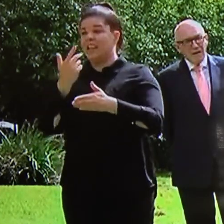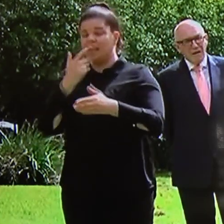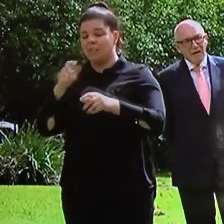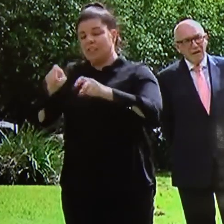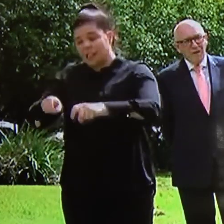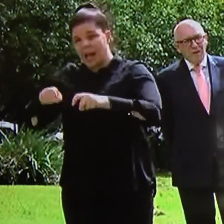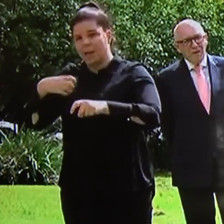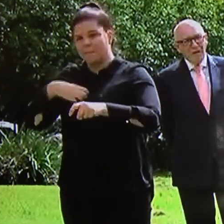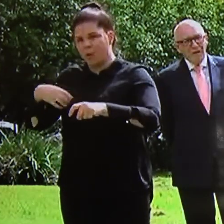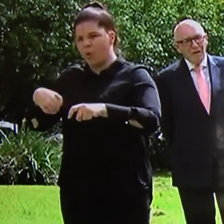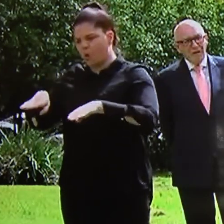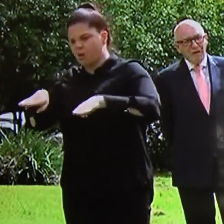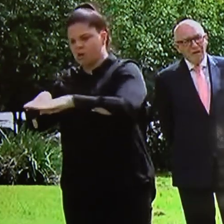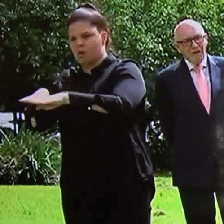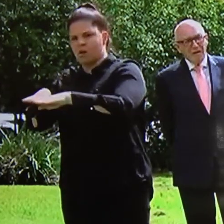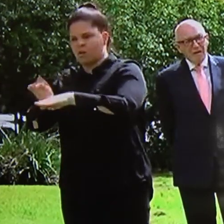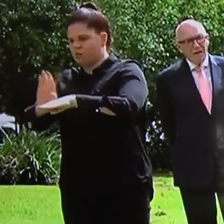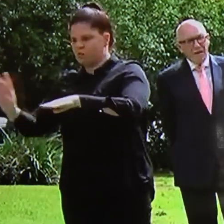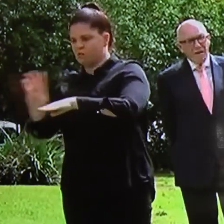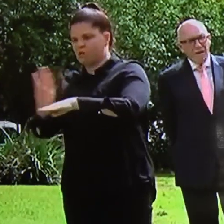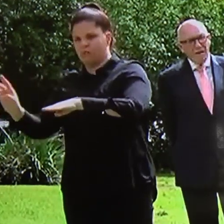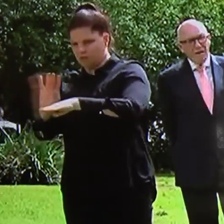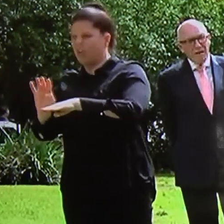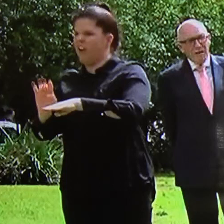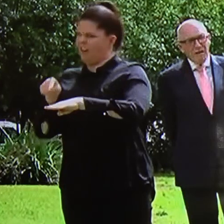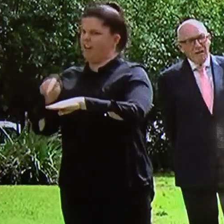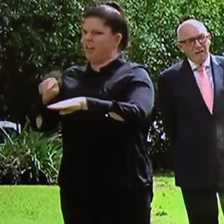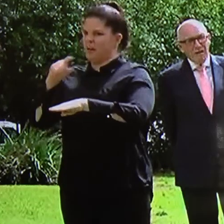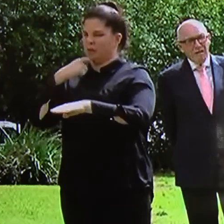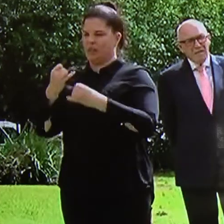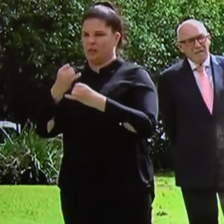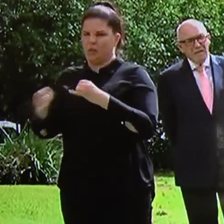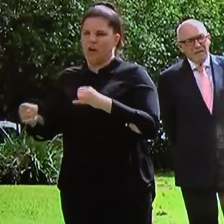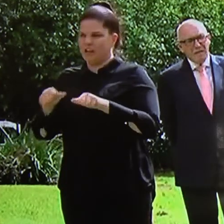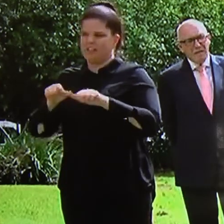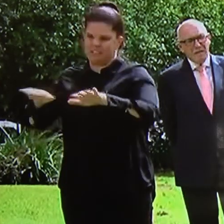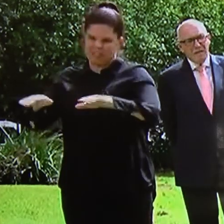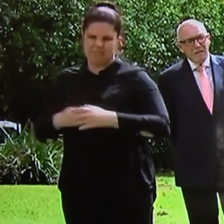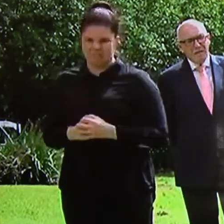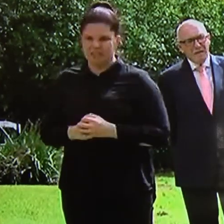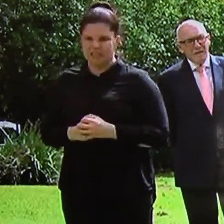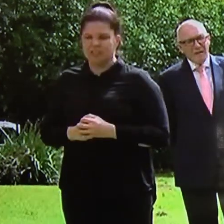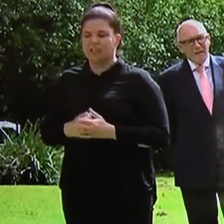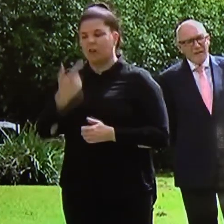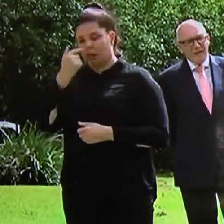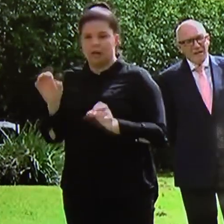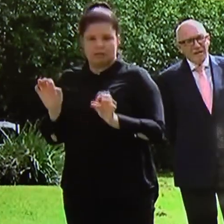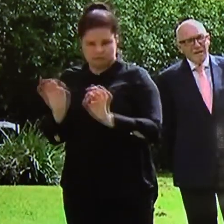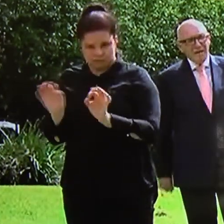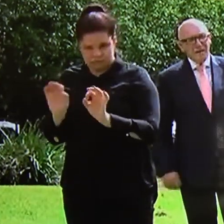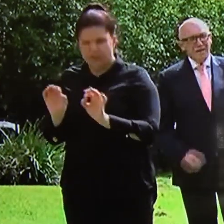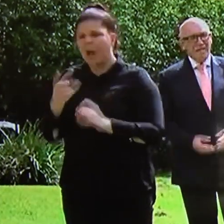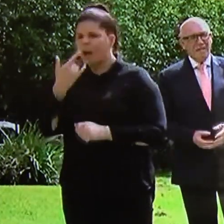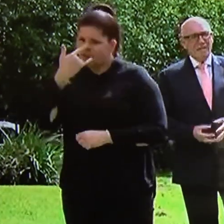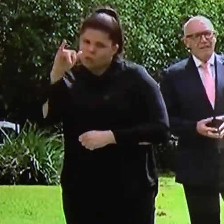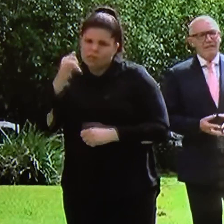time, there could have been a lot more people infected, and it could have been an even worse outcome. So it's a very, very, very unfortunate